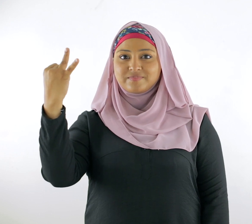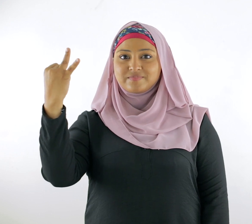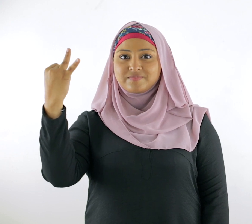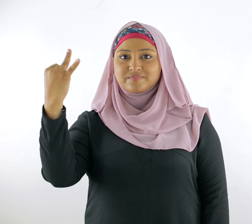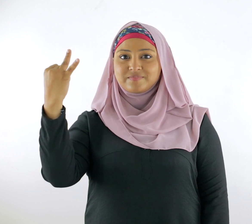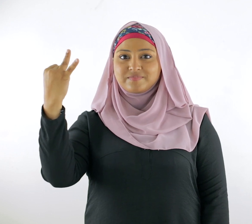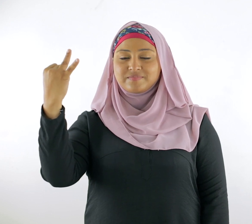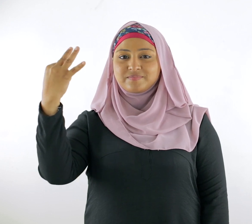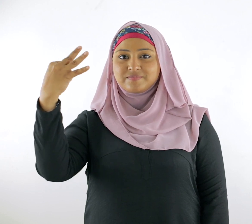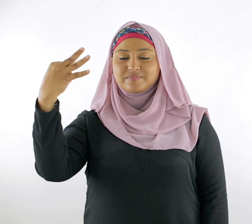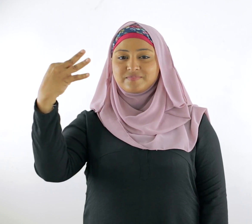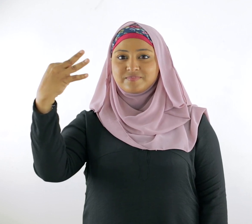7, 8,